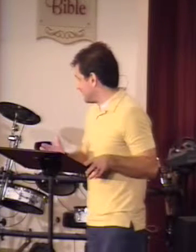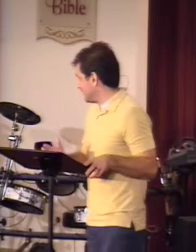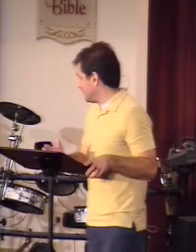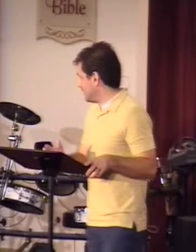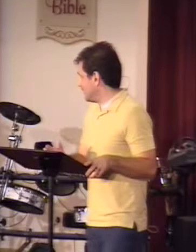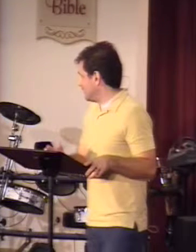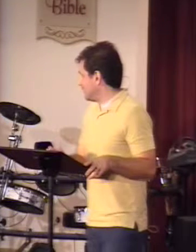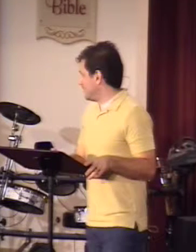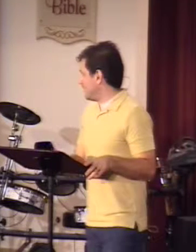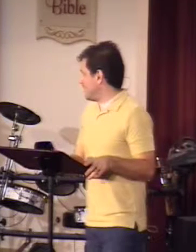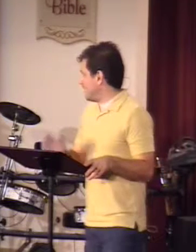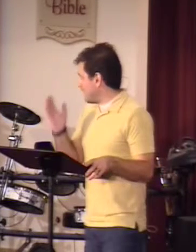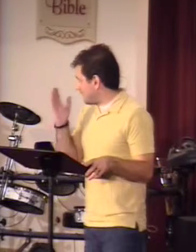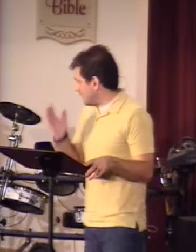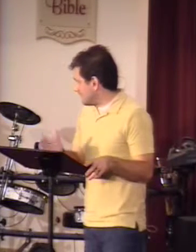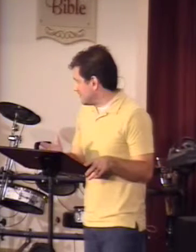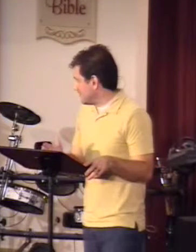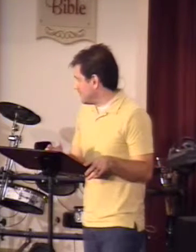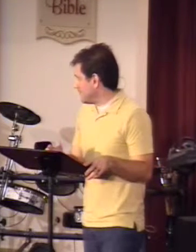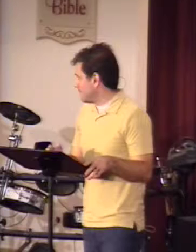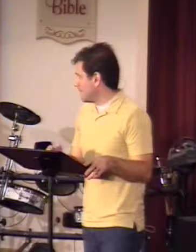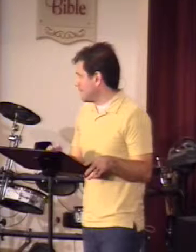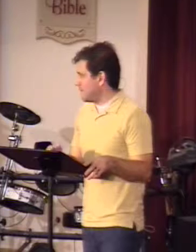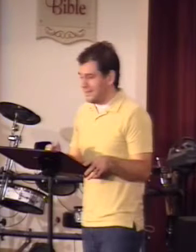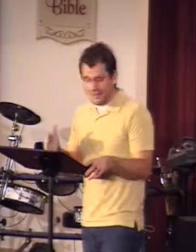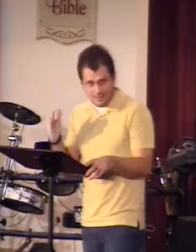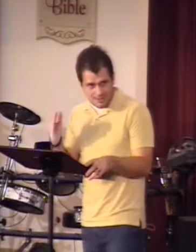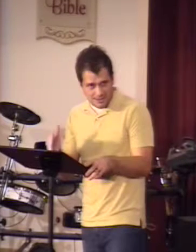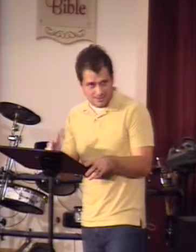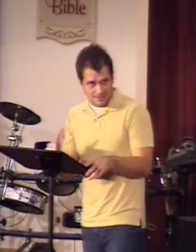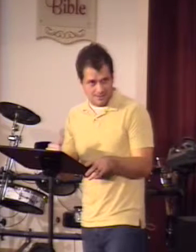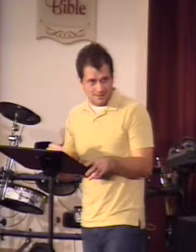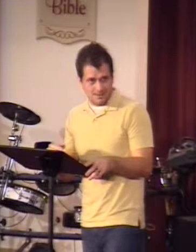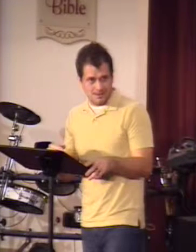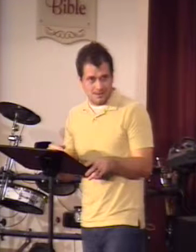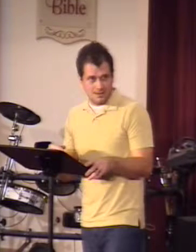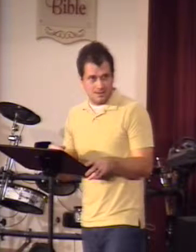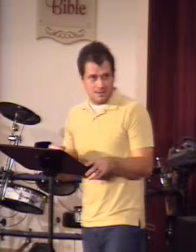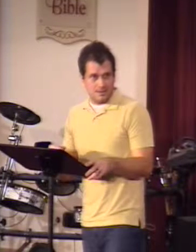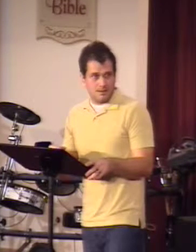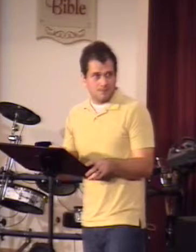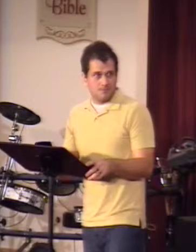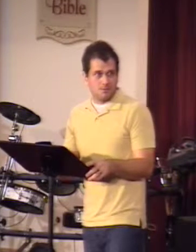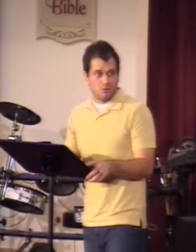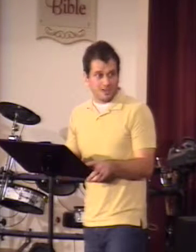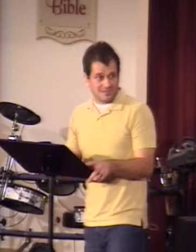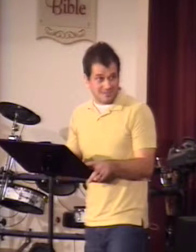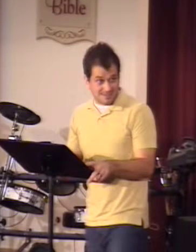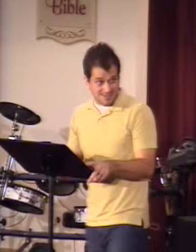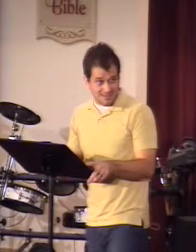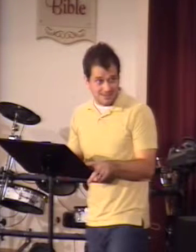thanks. He gave thanks. He gave thanks.